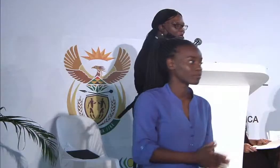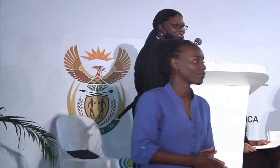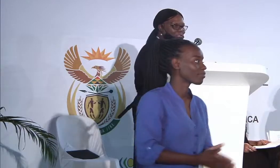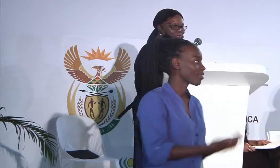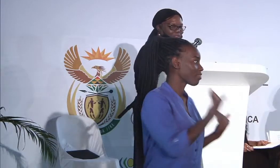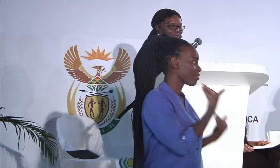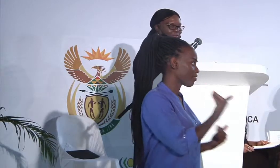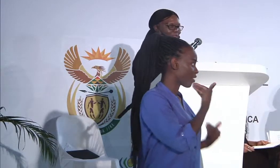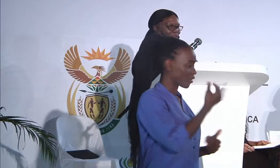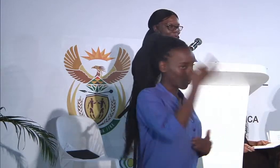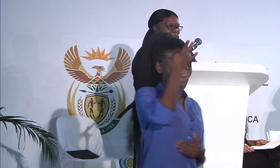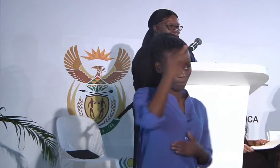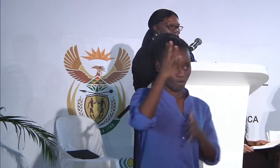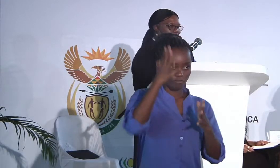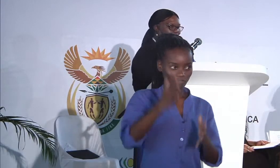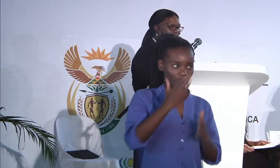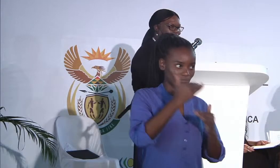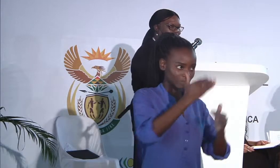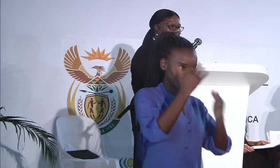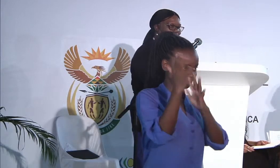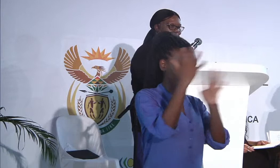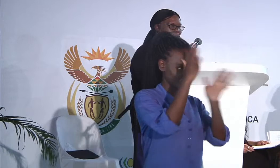applause?